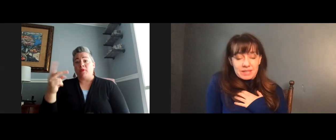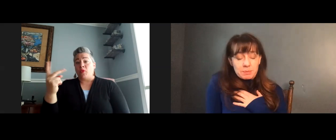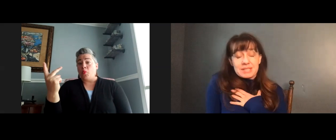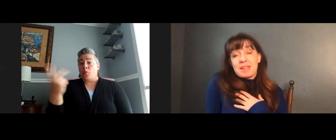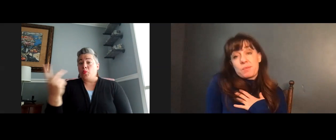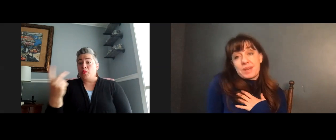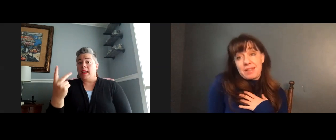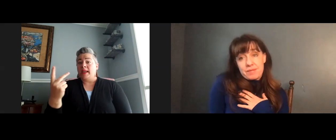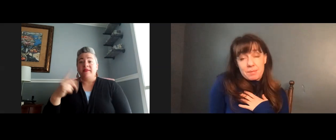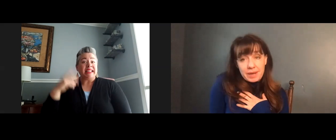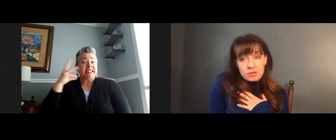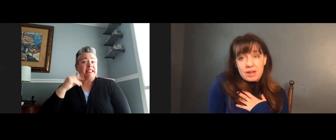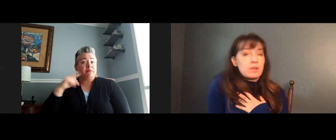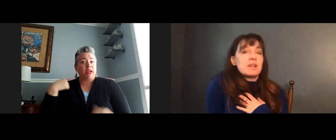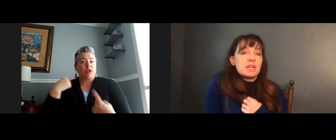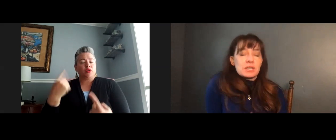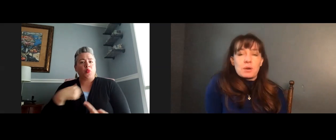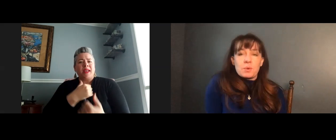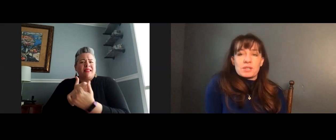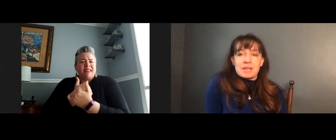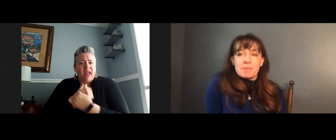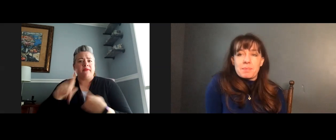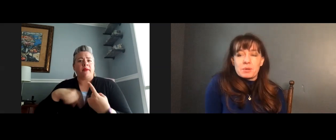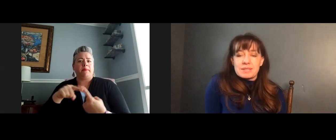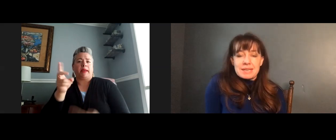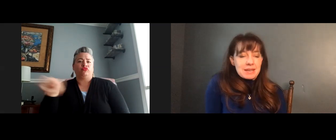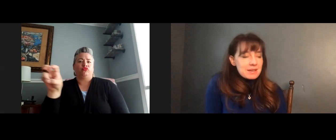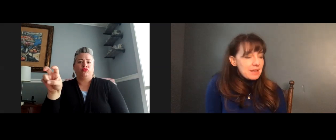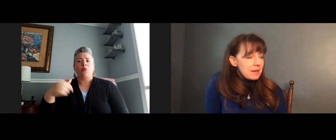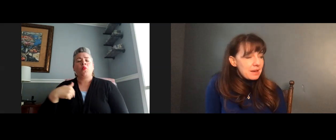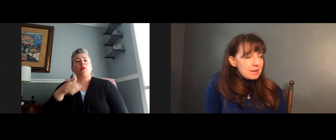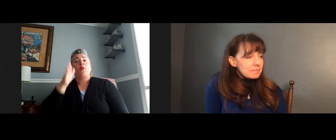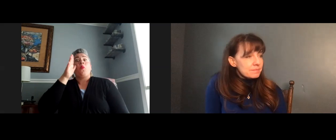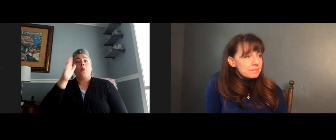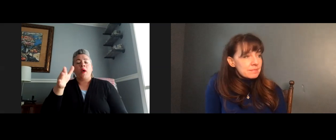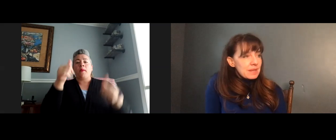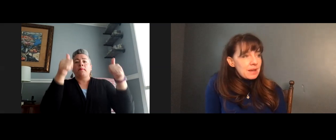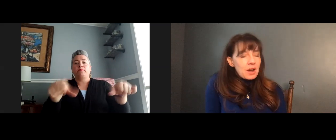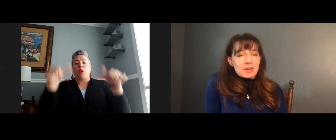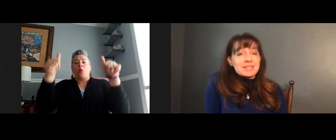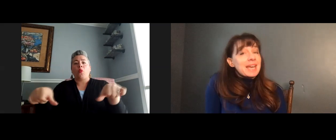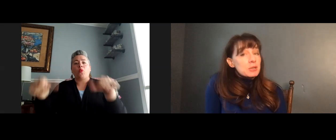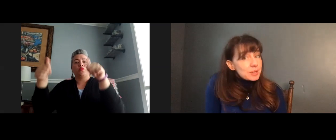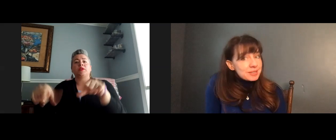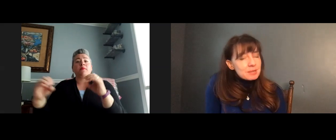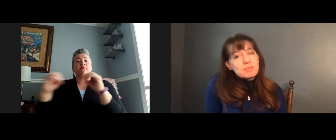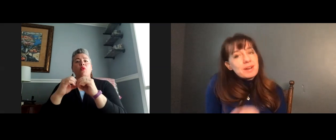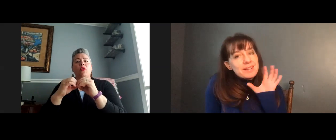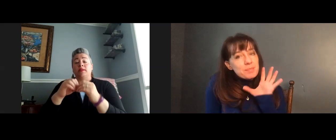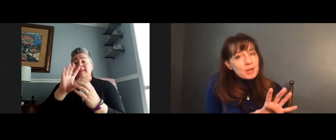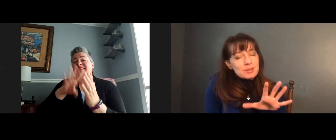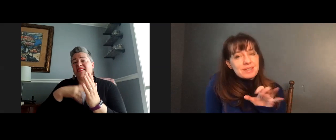we've experienced and that we love about travel so we're just going to be posting um our scheduled